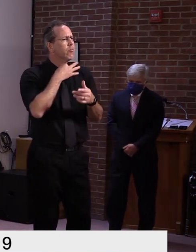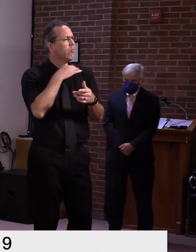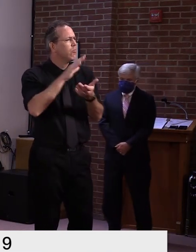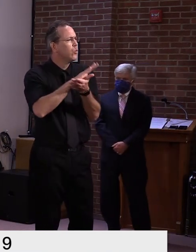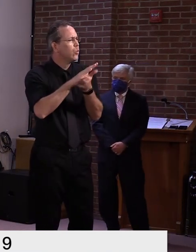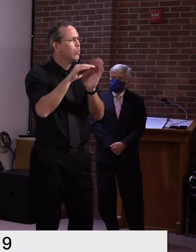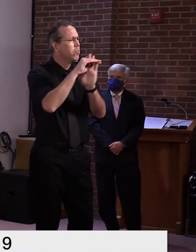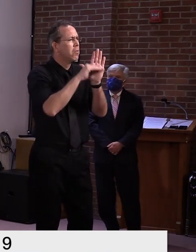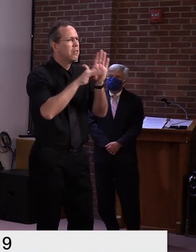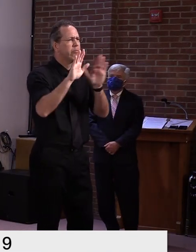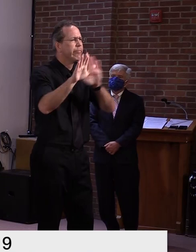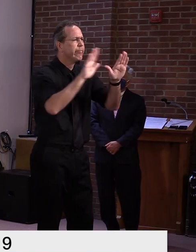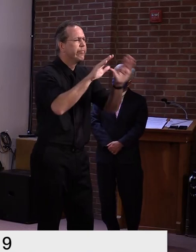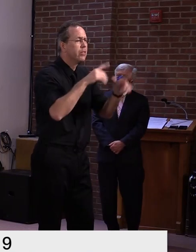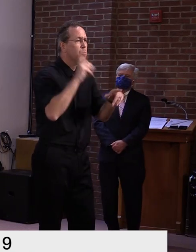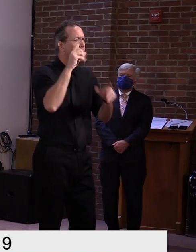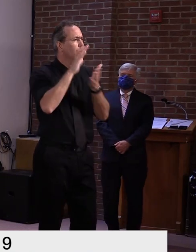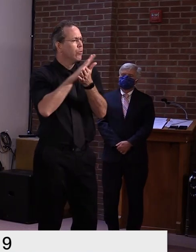from individual schools?